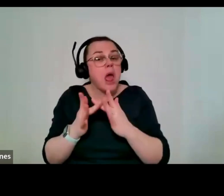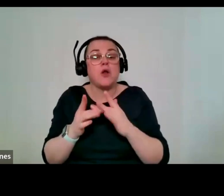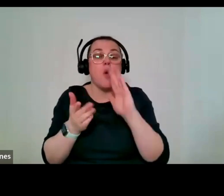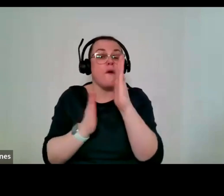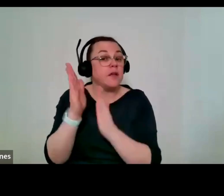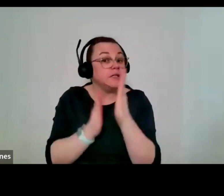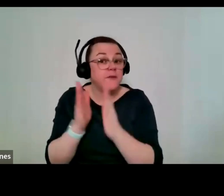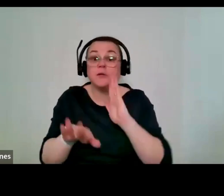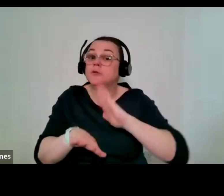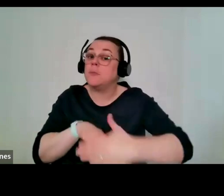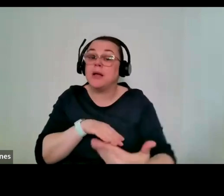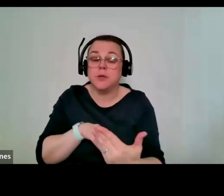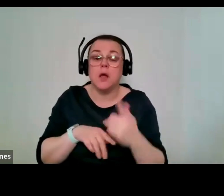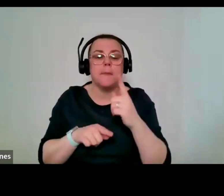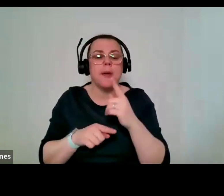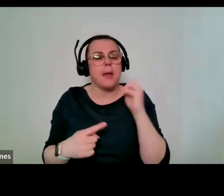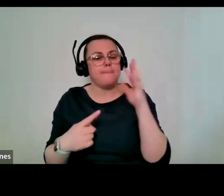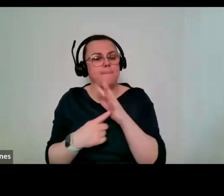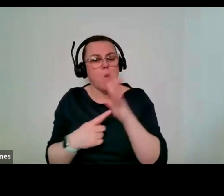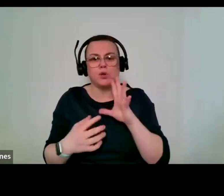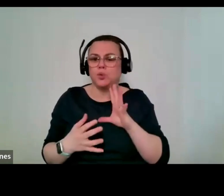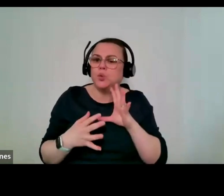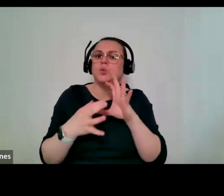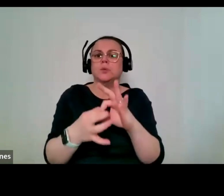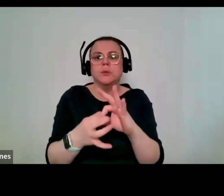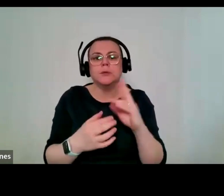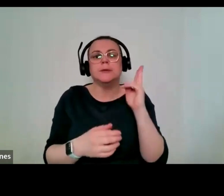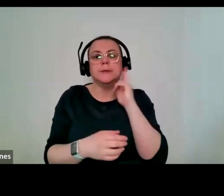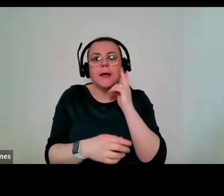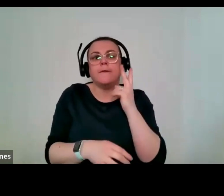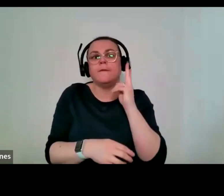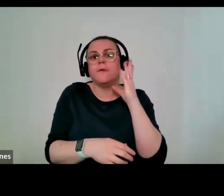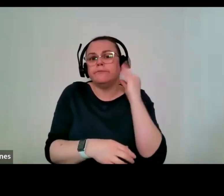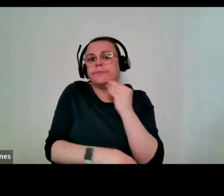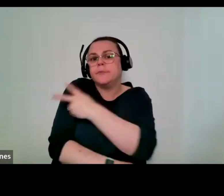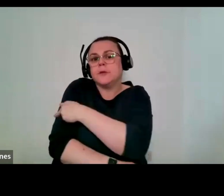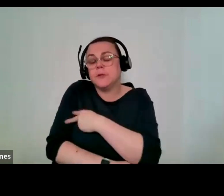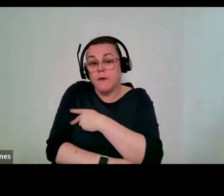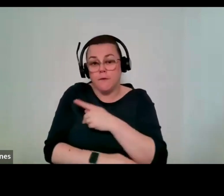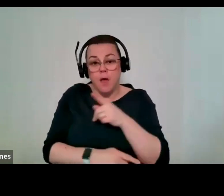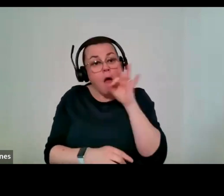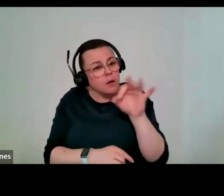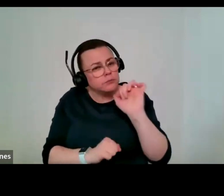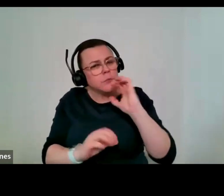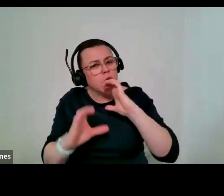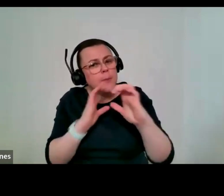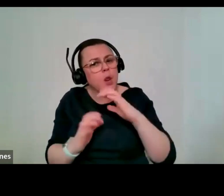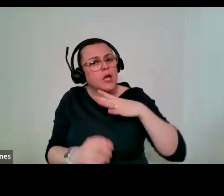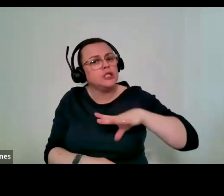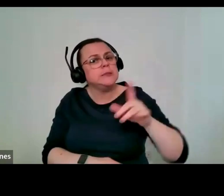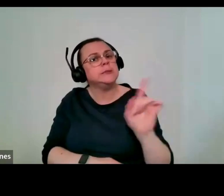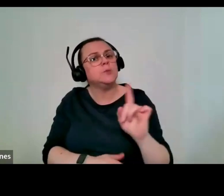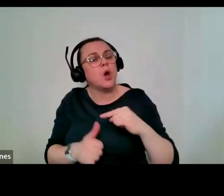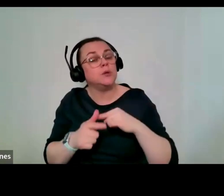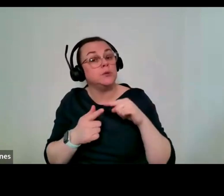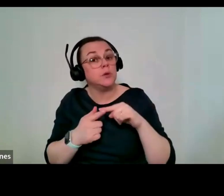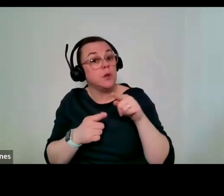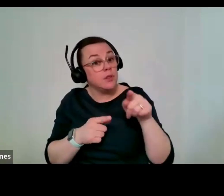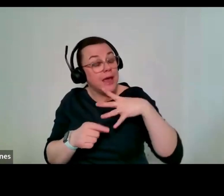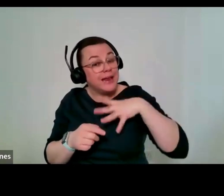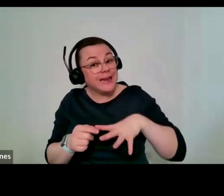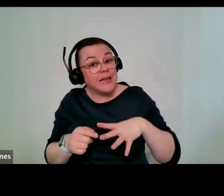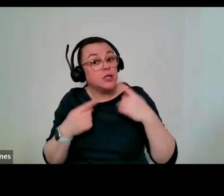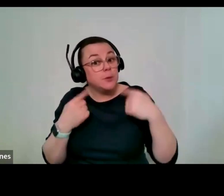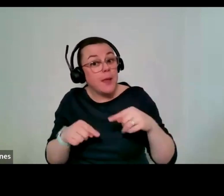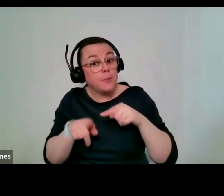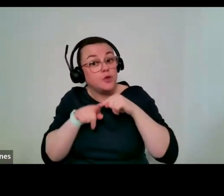Really important to check in with your deaf employee. What are their communication needs? So what do they need to be able to follow what's being